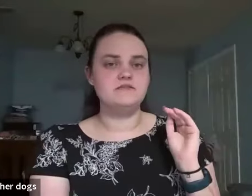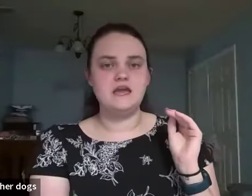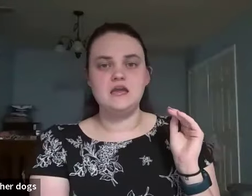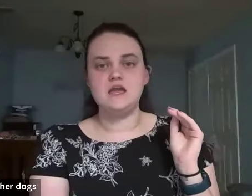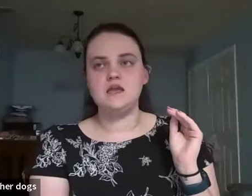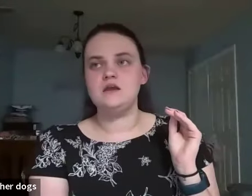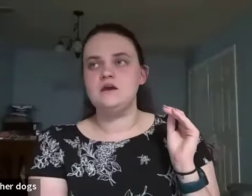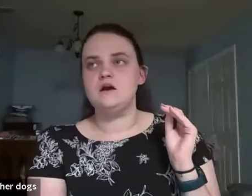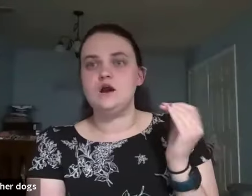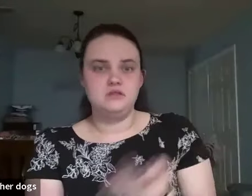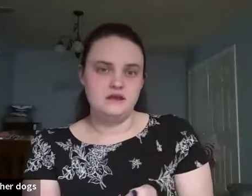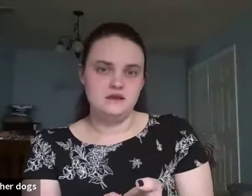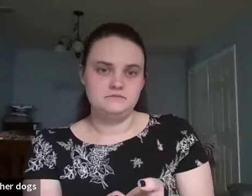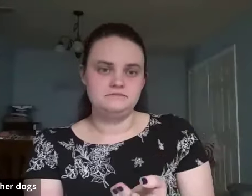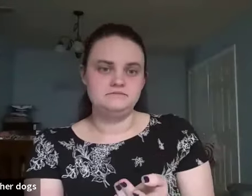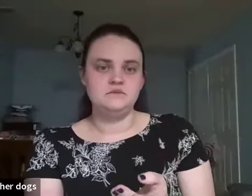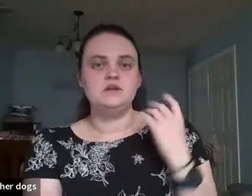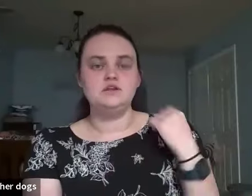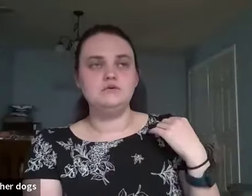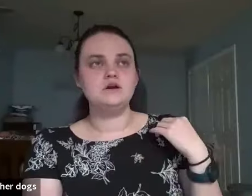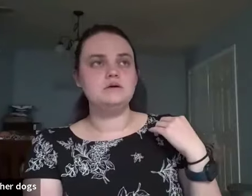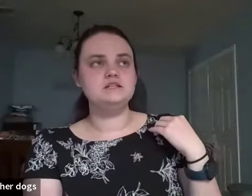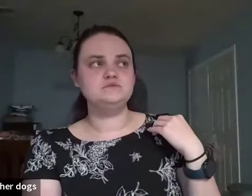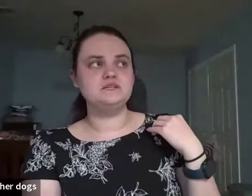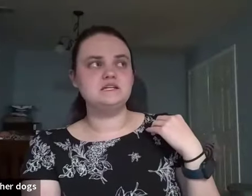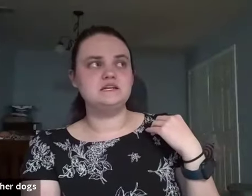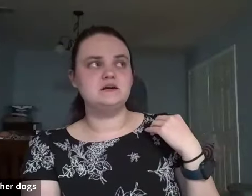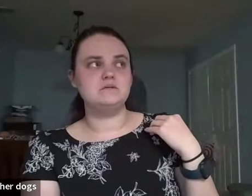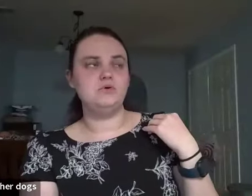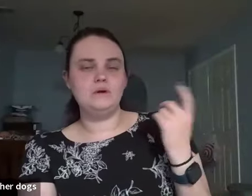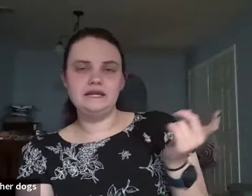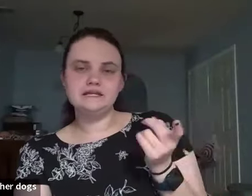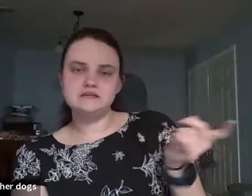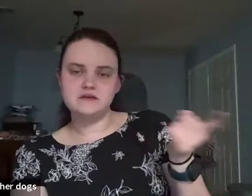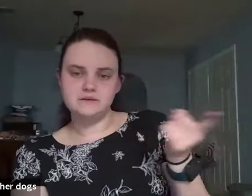saying they are playing, you are going to be pointing to them.